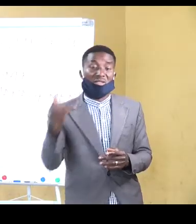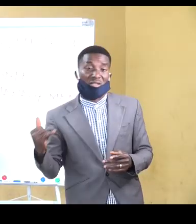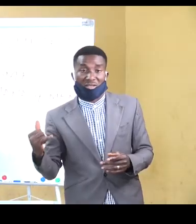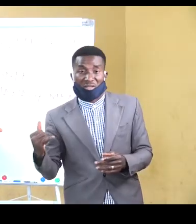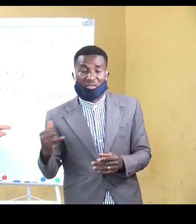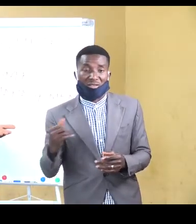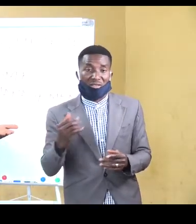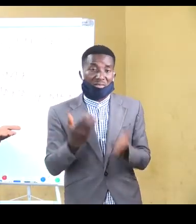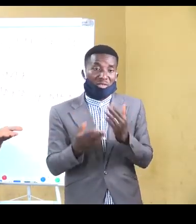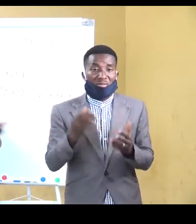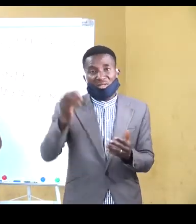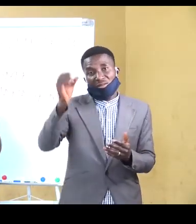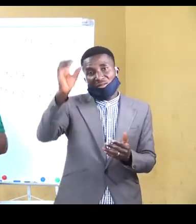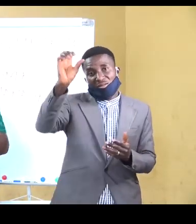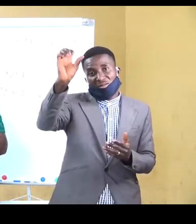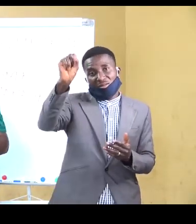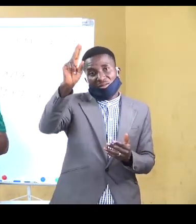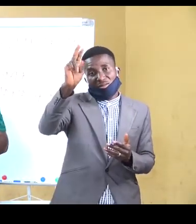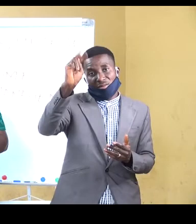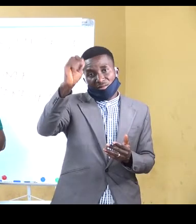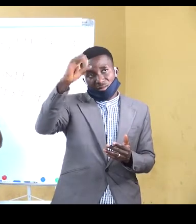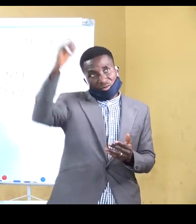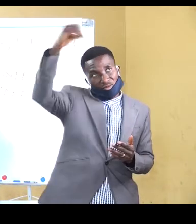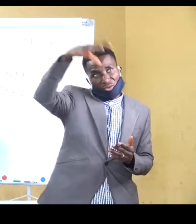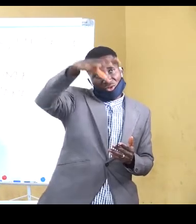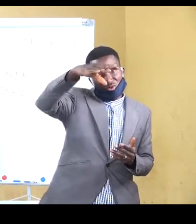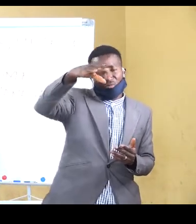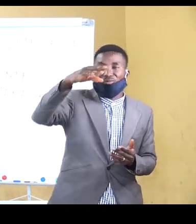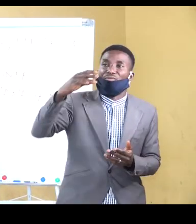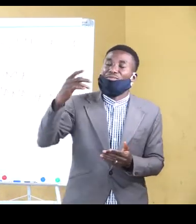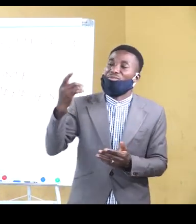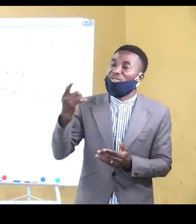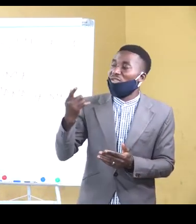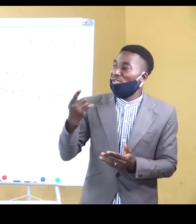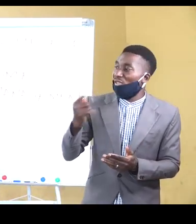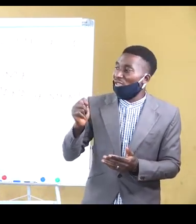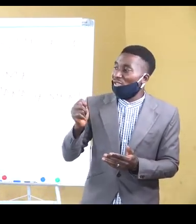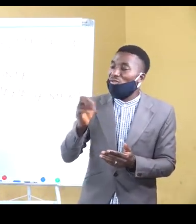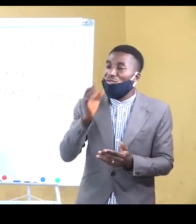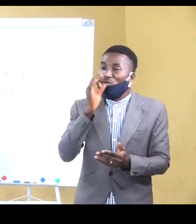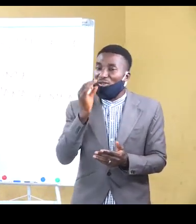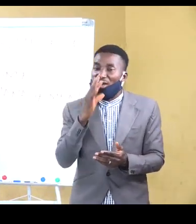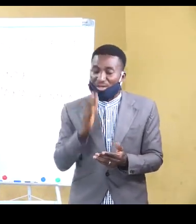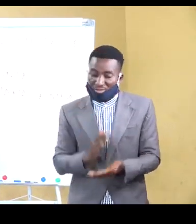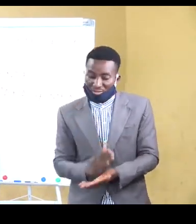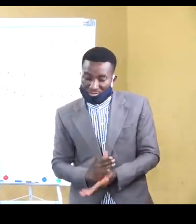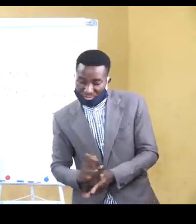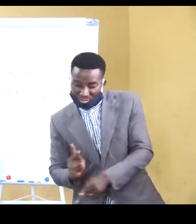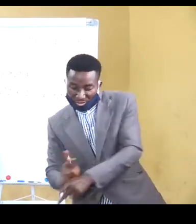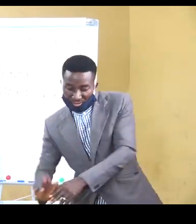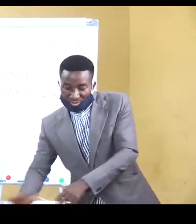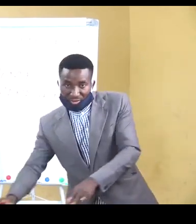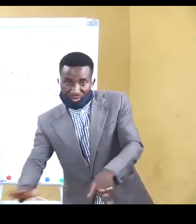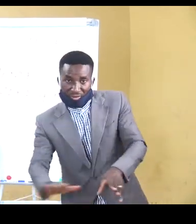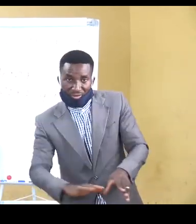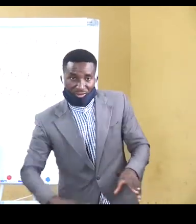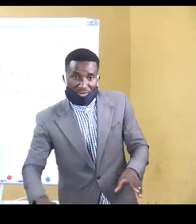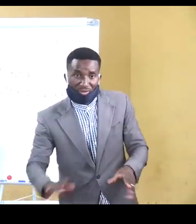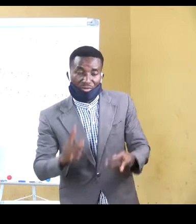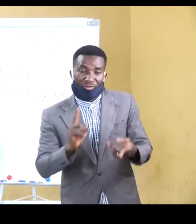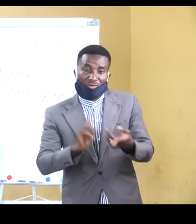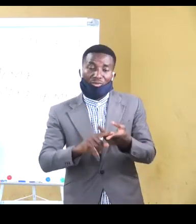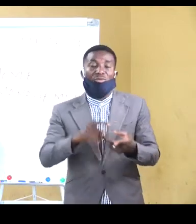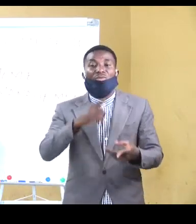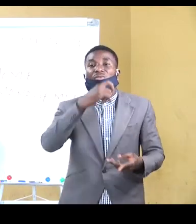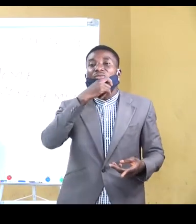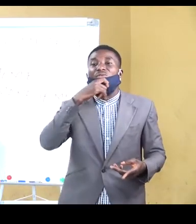what? Spread on a mat under the sun to dry. The food is what? Being turned